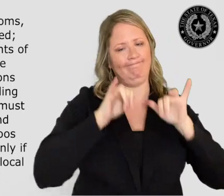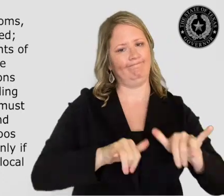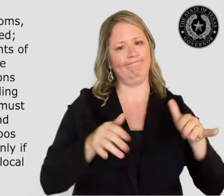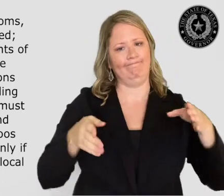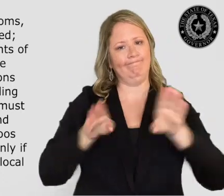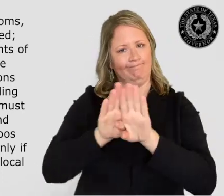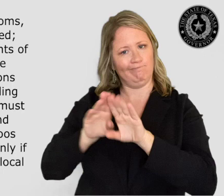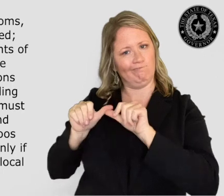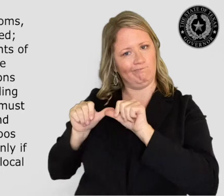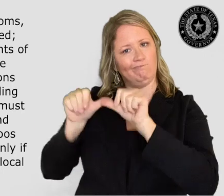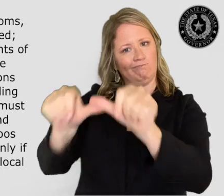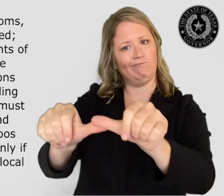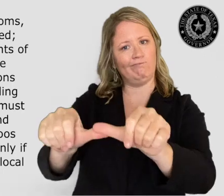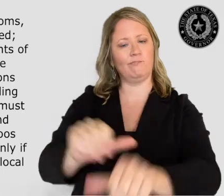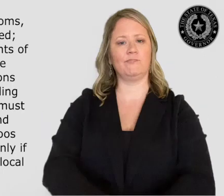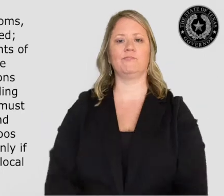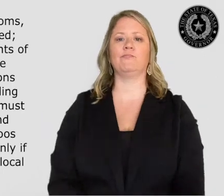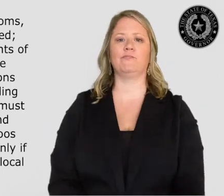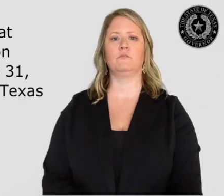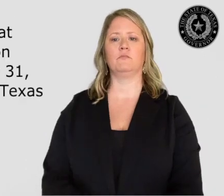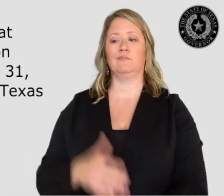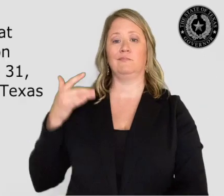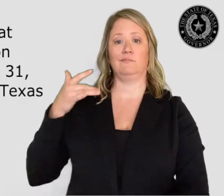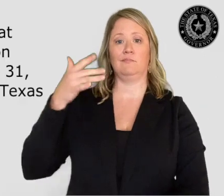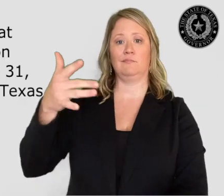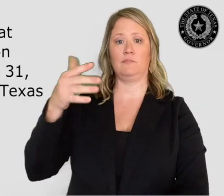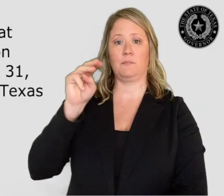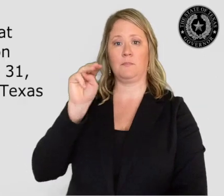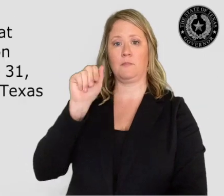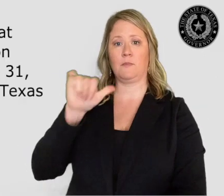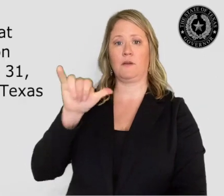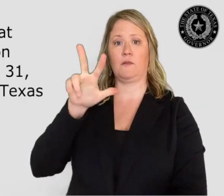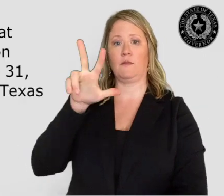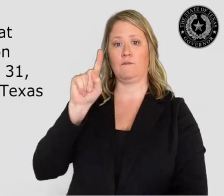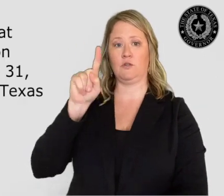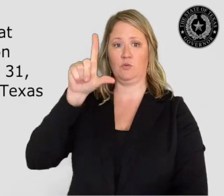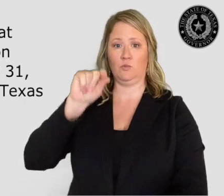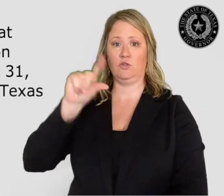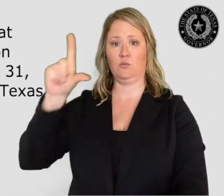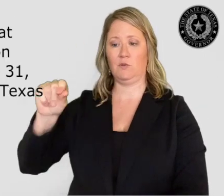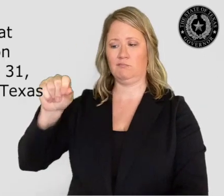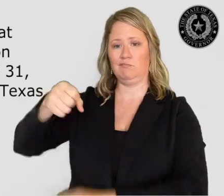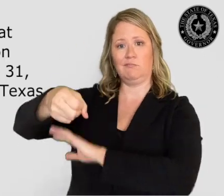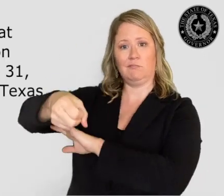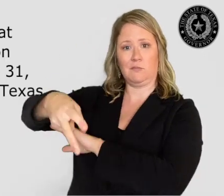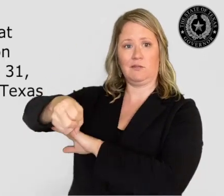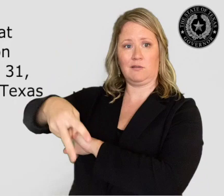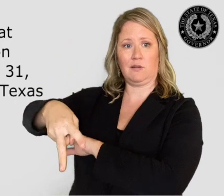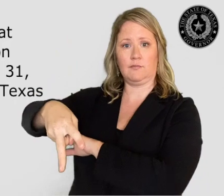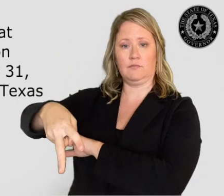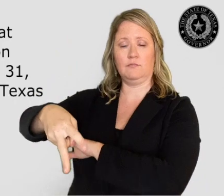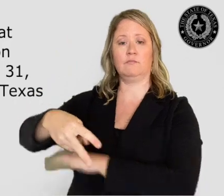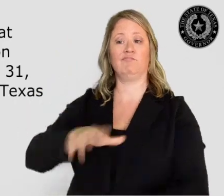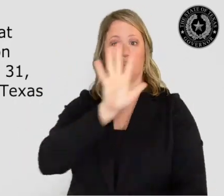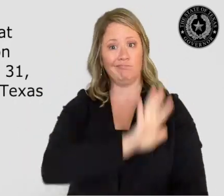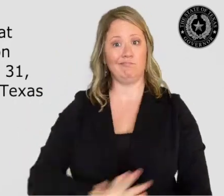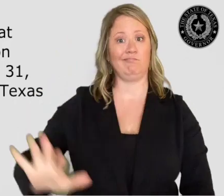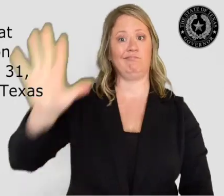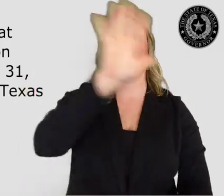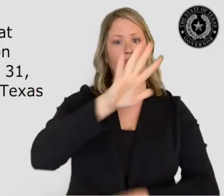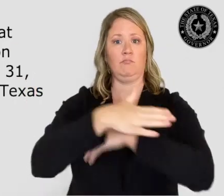operate only if permitted by the local government. Starting at 12:01 a.m. on Sunday, May